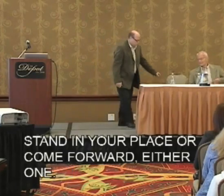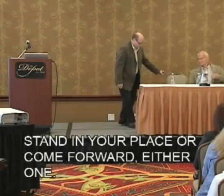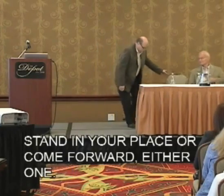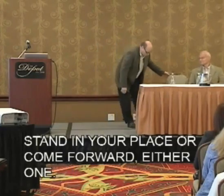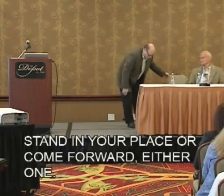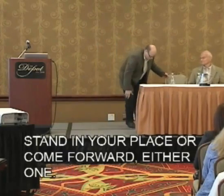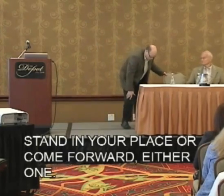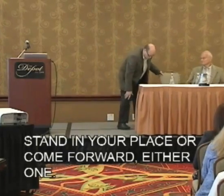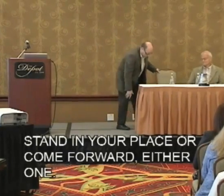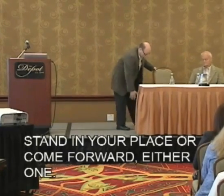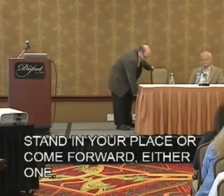forward, either one.